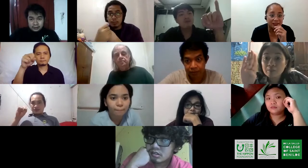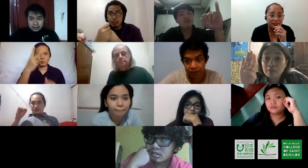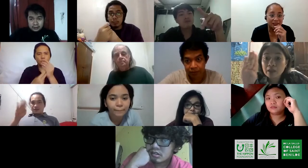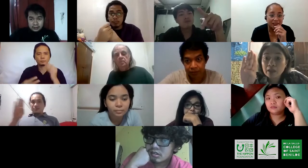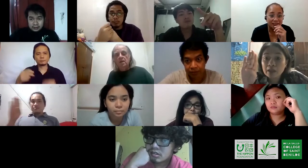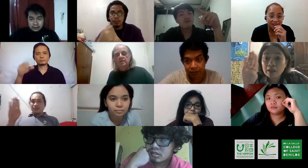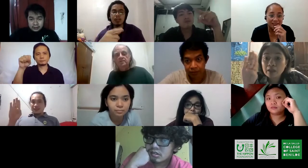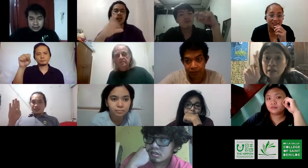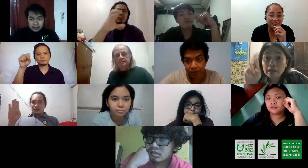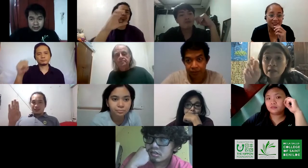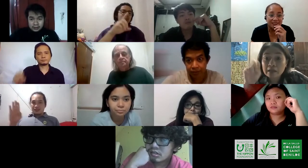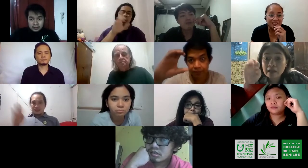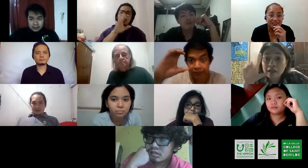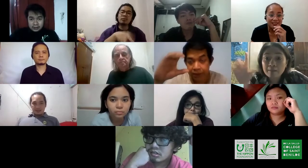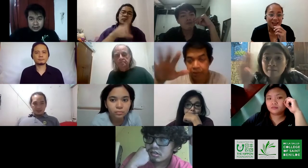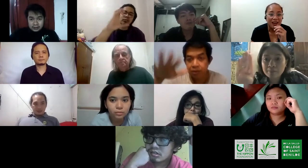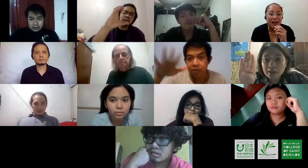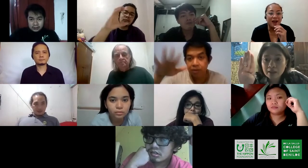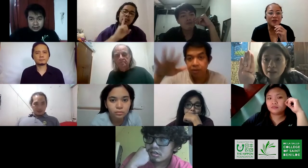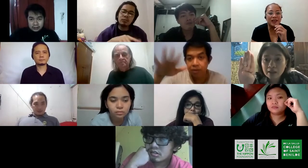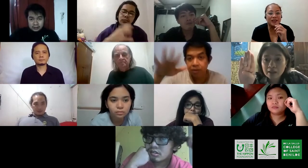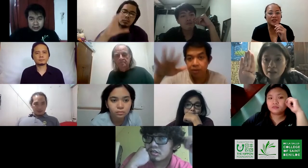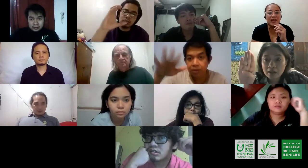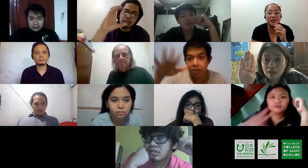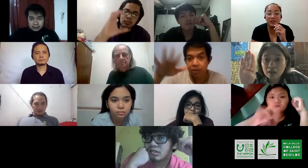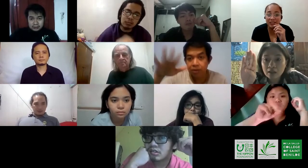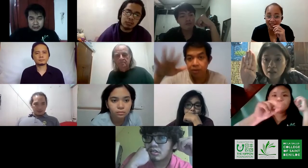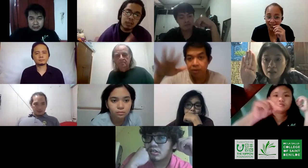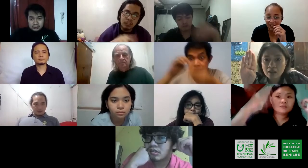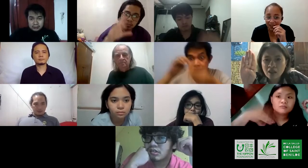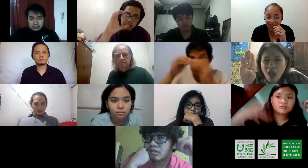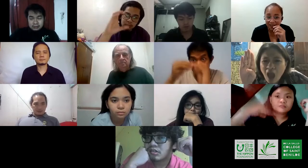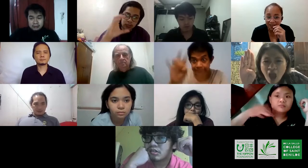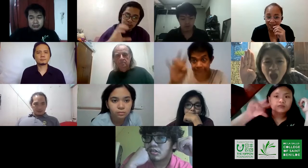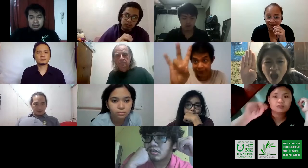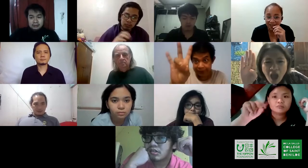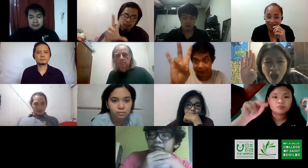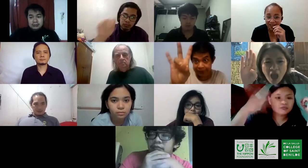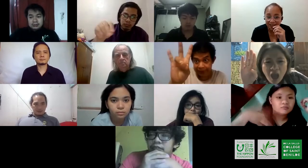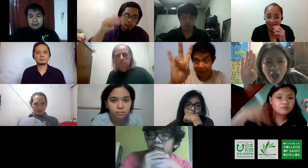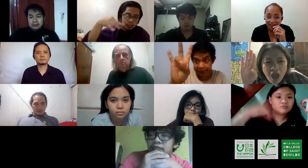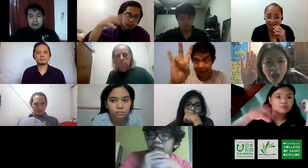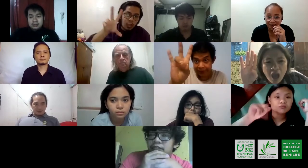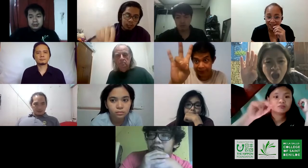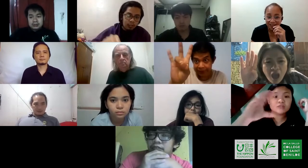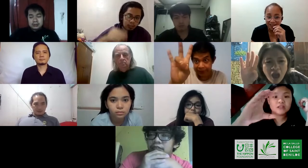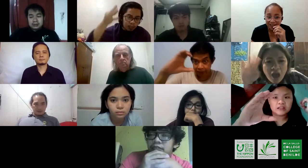right? Yes. Okay, so the answer is C.